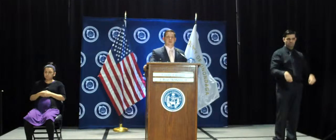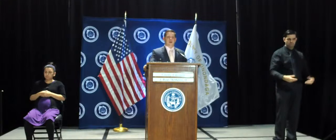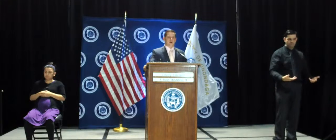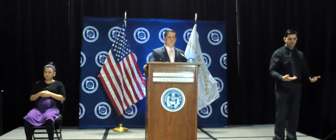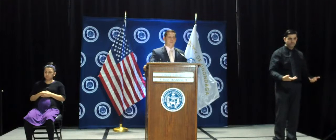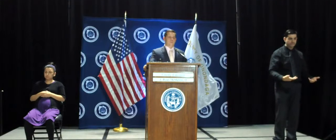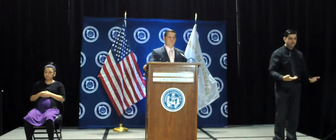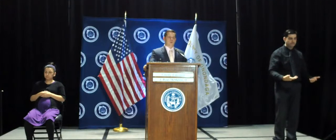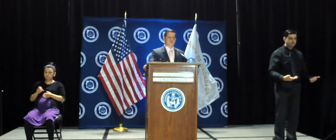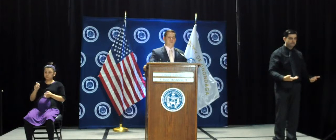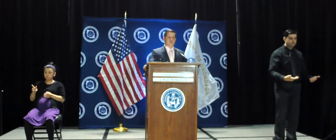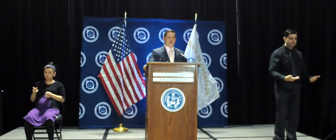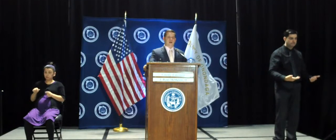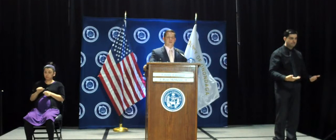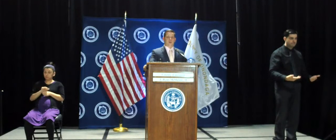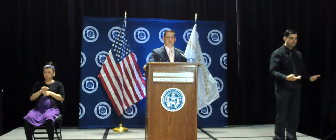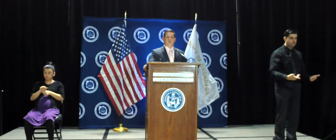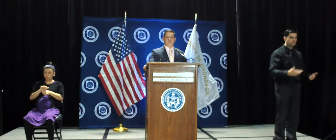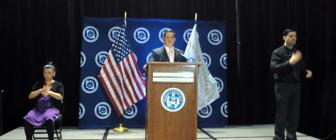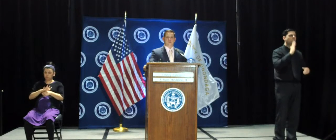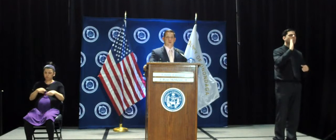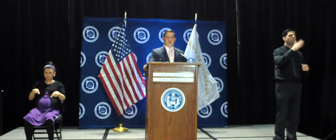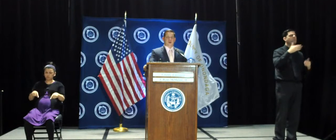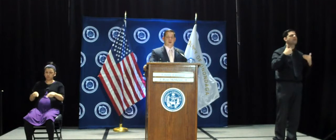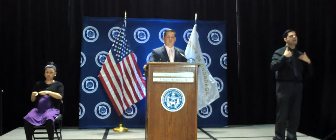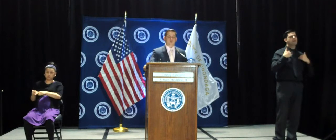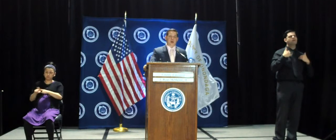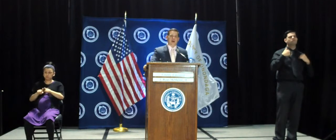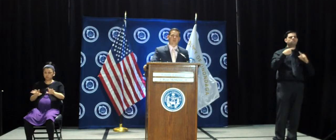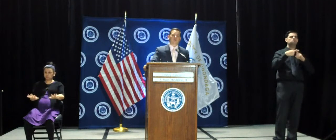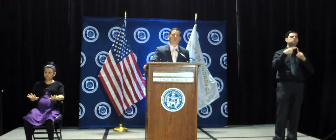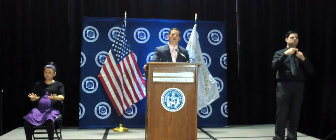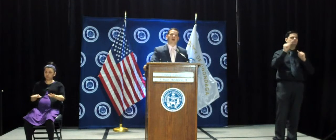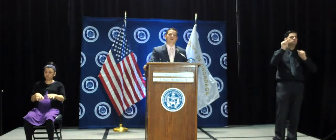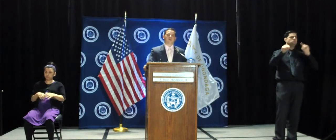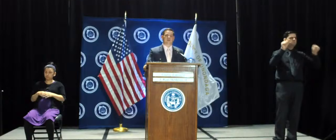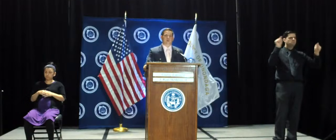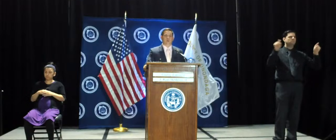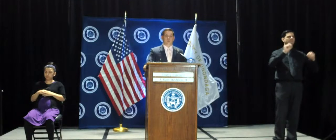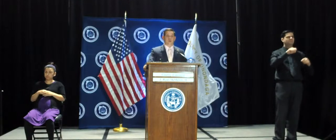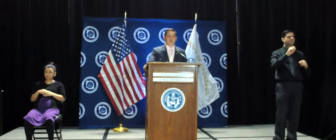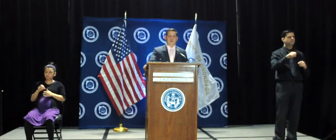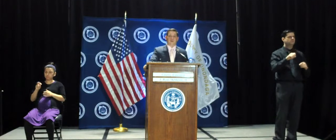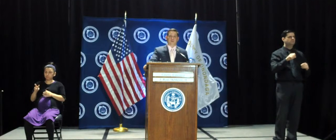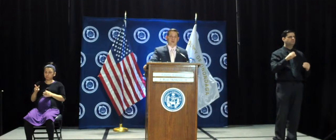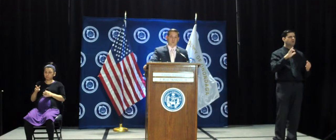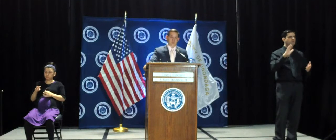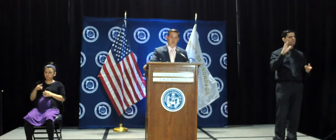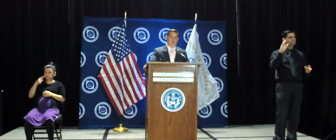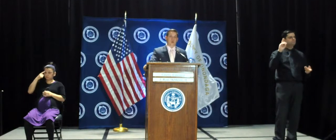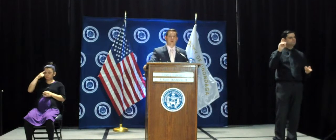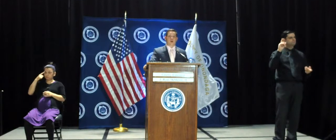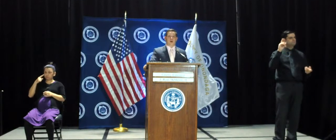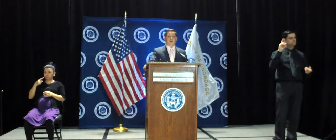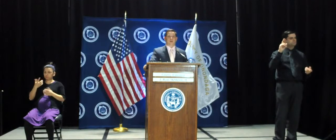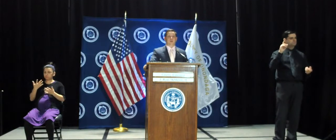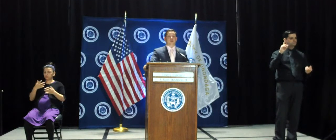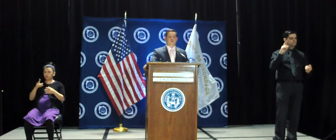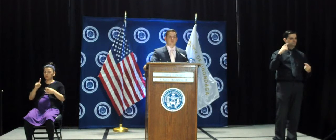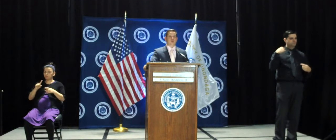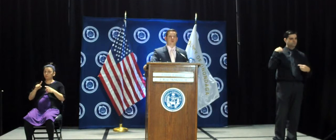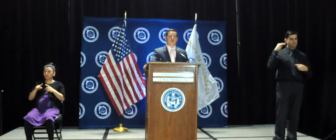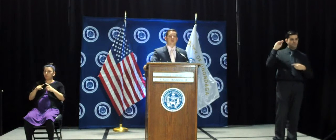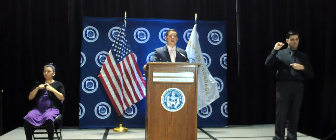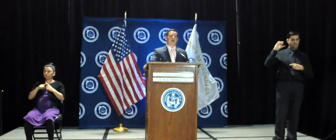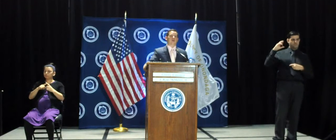cases. What's different now than March is there's 2 high-performing vaccines that we believe will have FDA approval in the